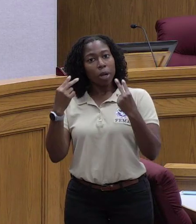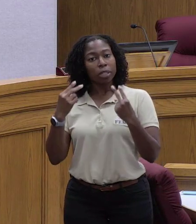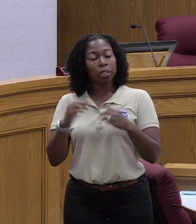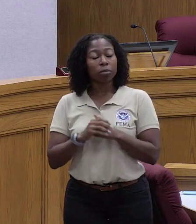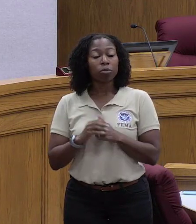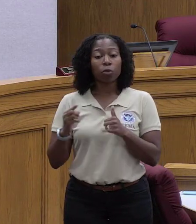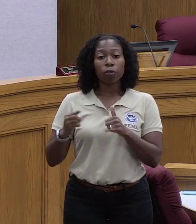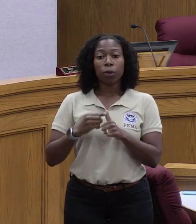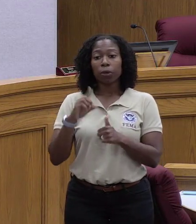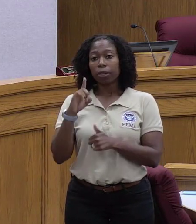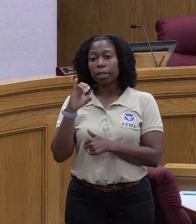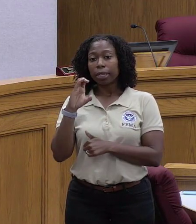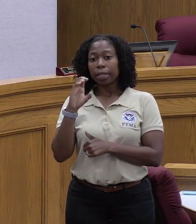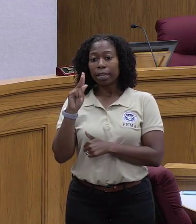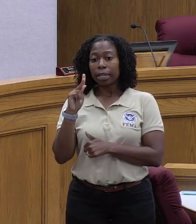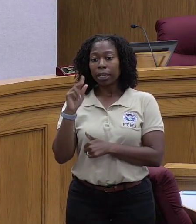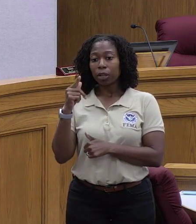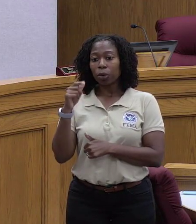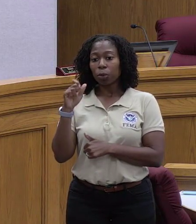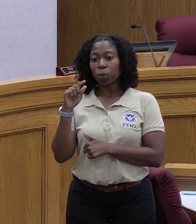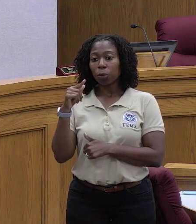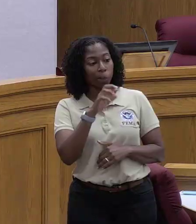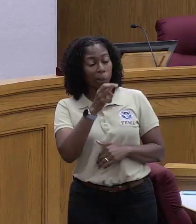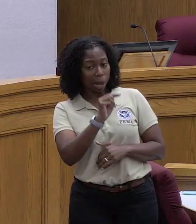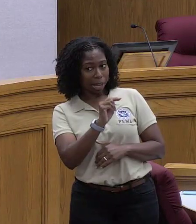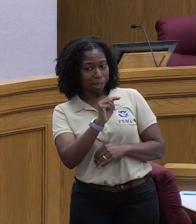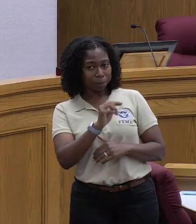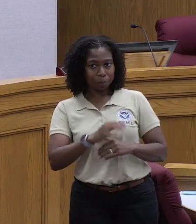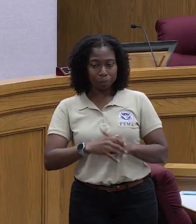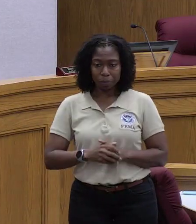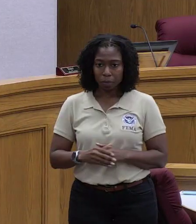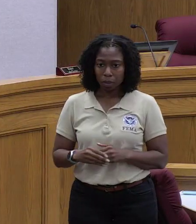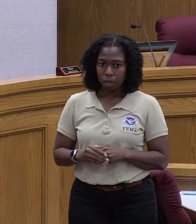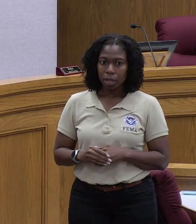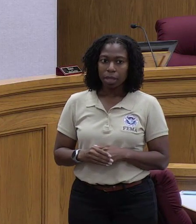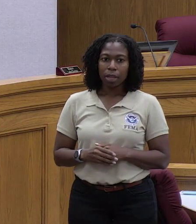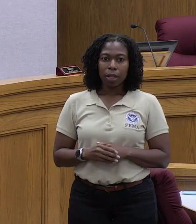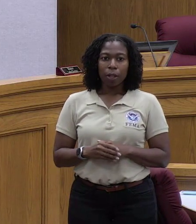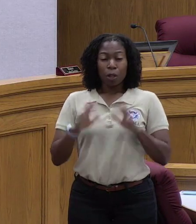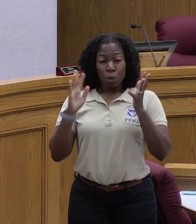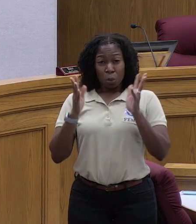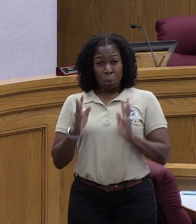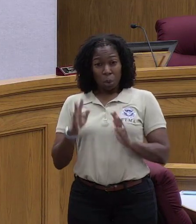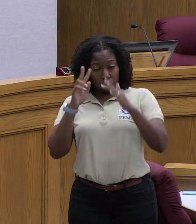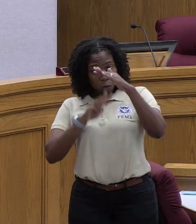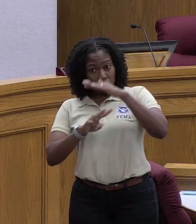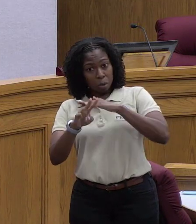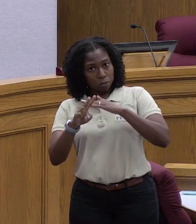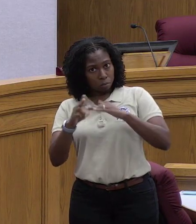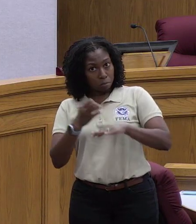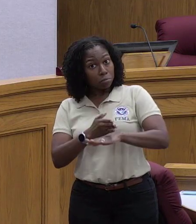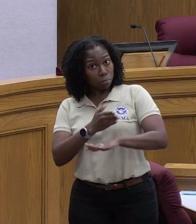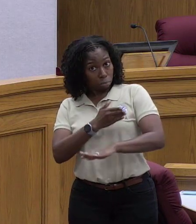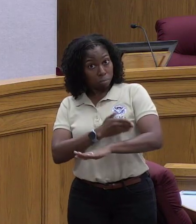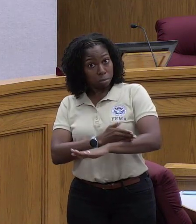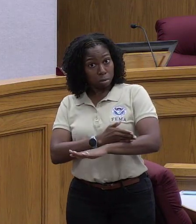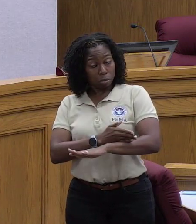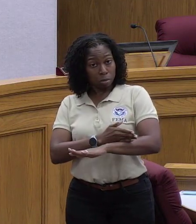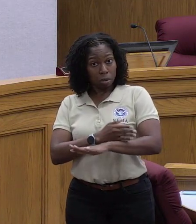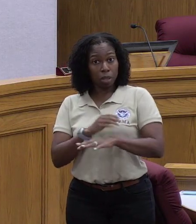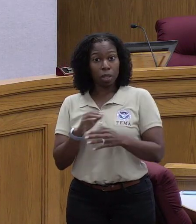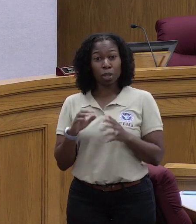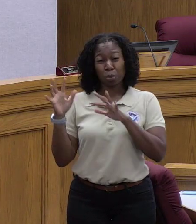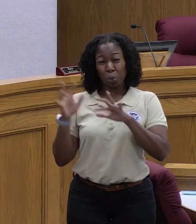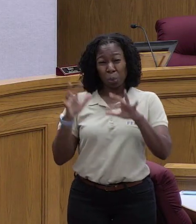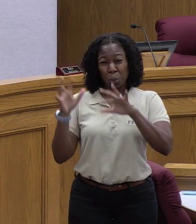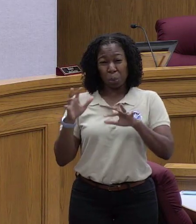will cover some of the recovery efforts, and we had the forecast does look somewhat better than it has been looking.